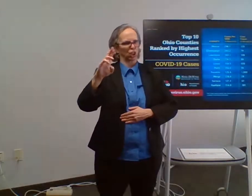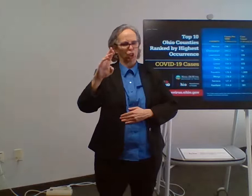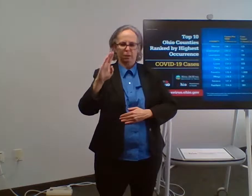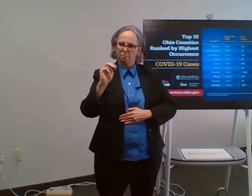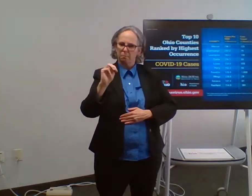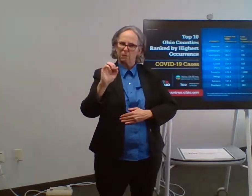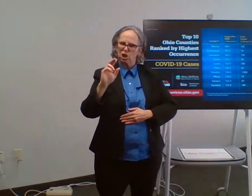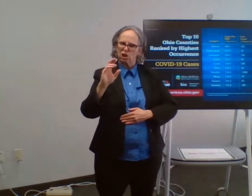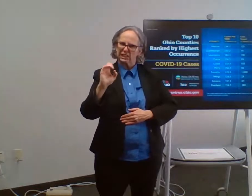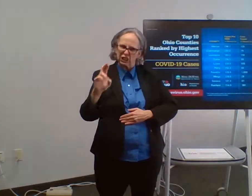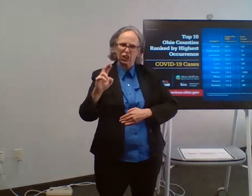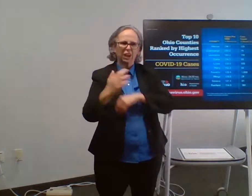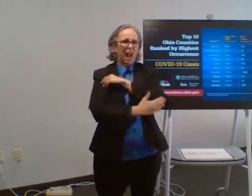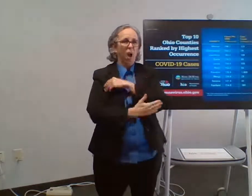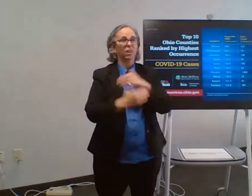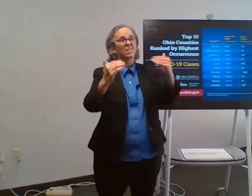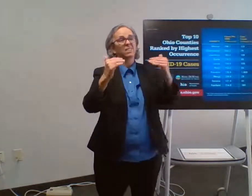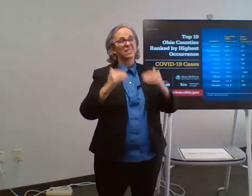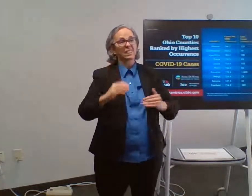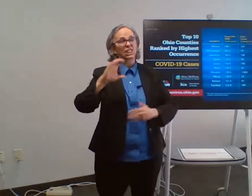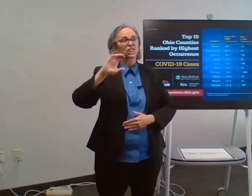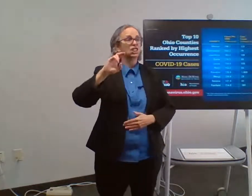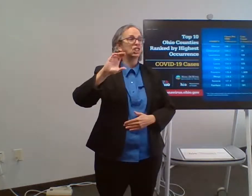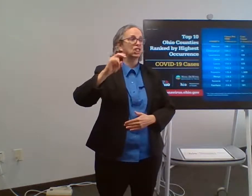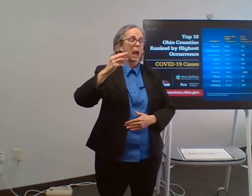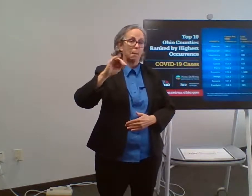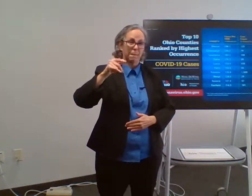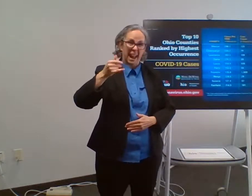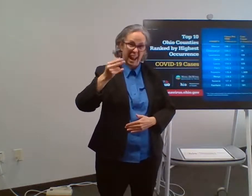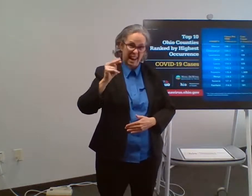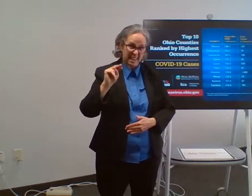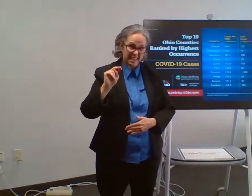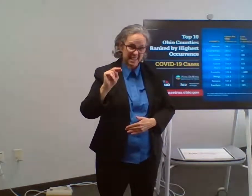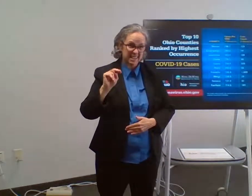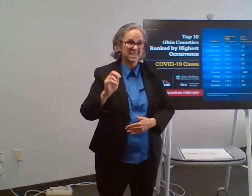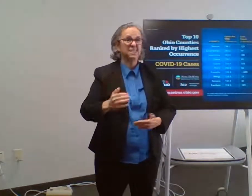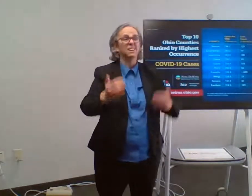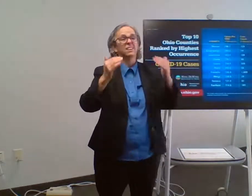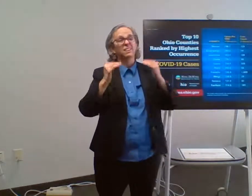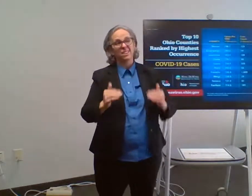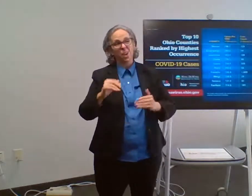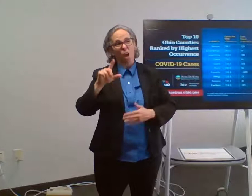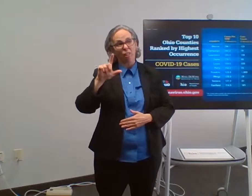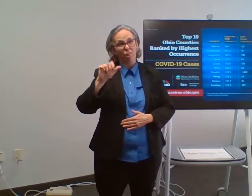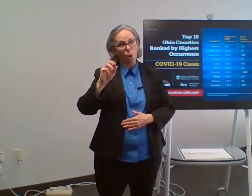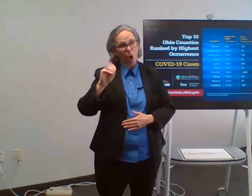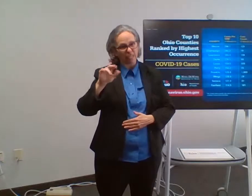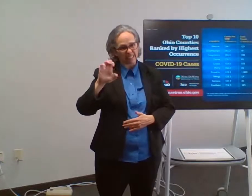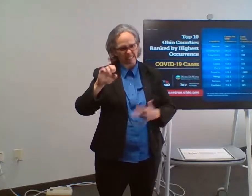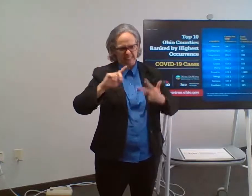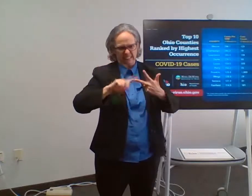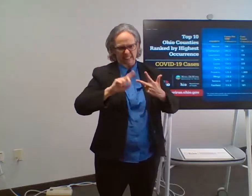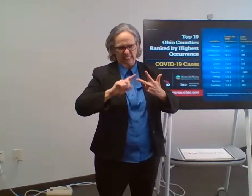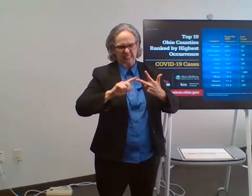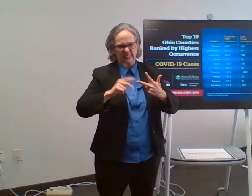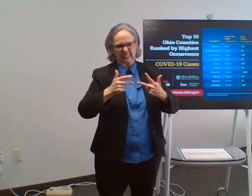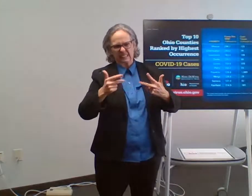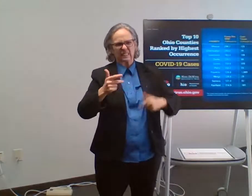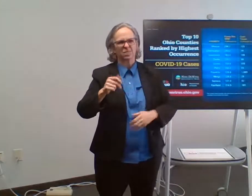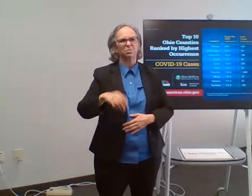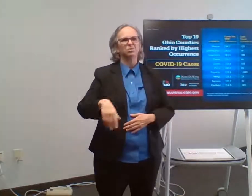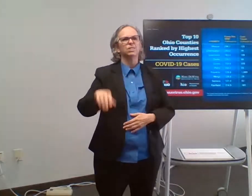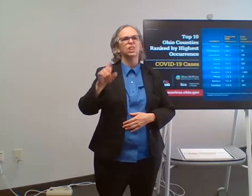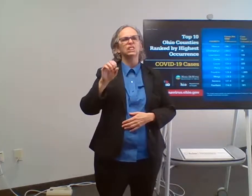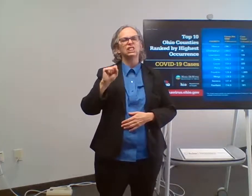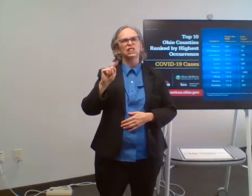Champaign County is number 2, and Lawrence County 3, and Darke County number 4. So the first 4 counties